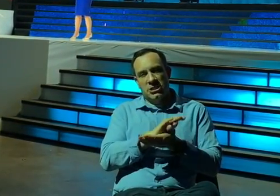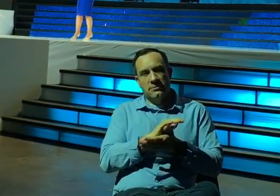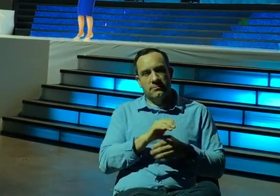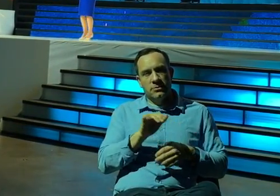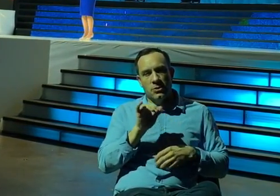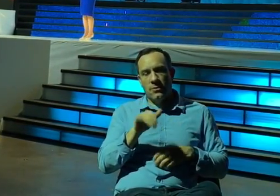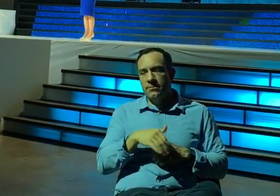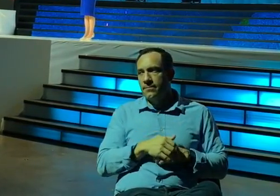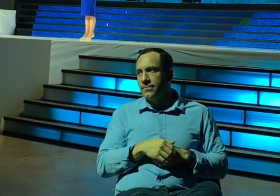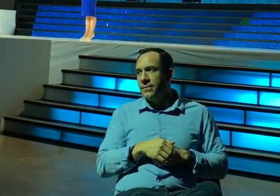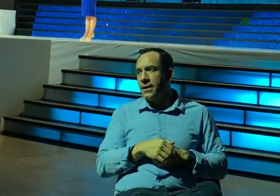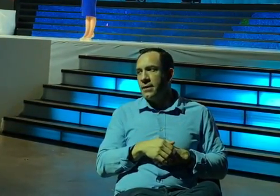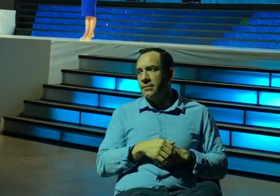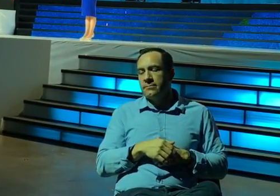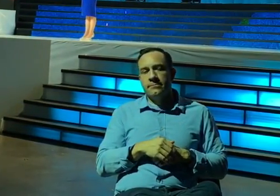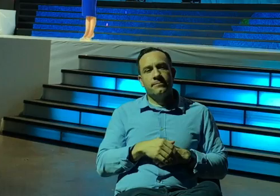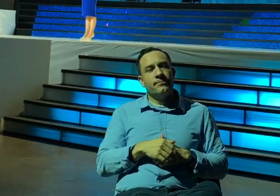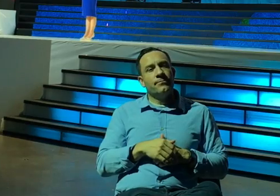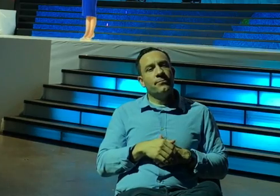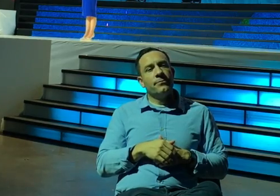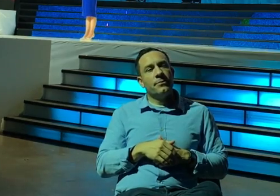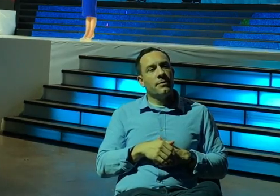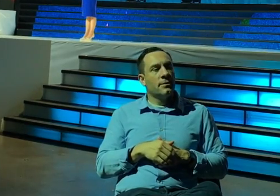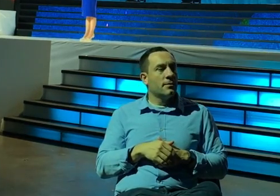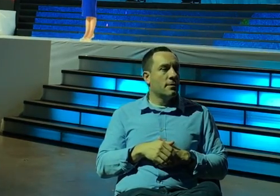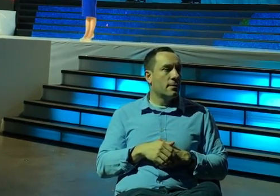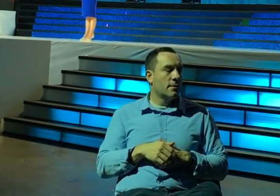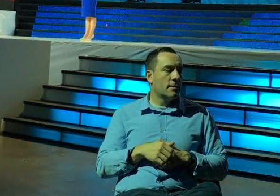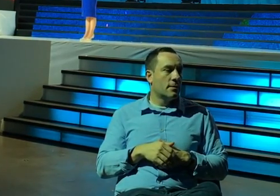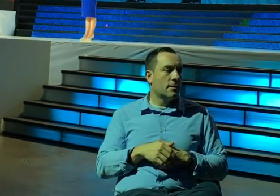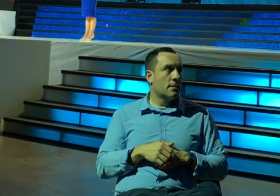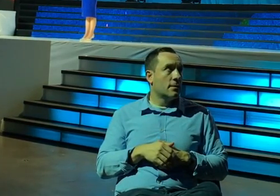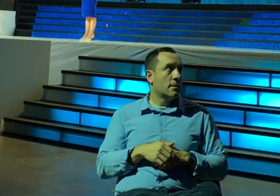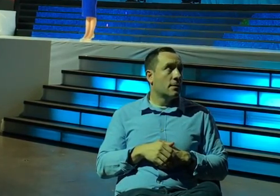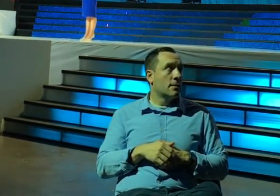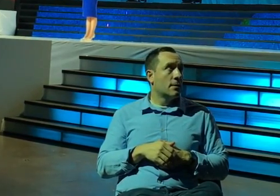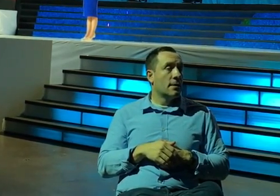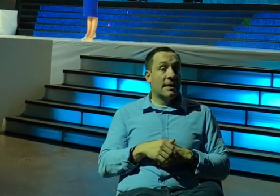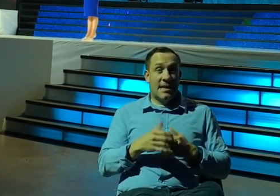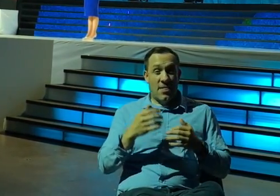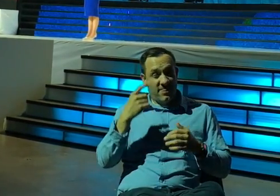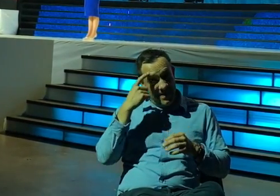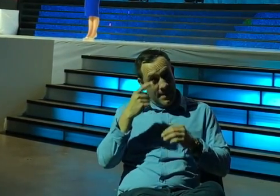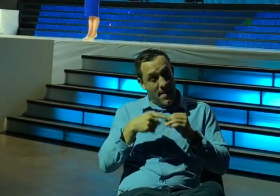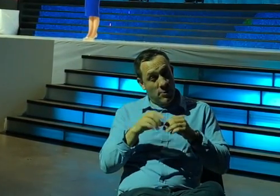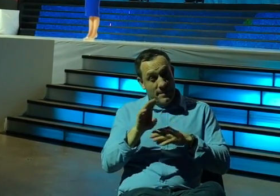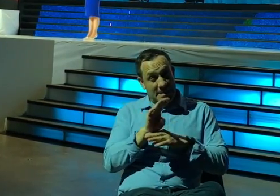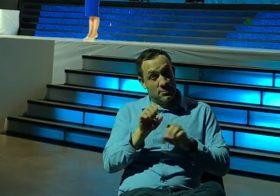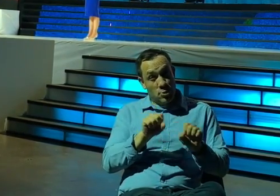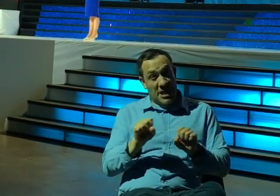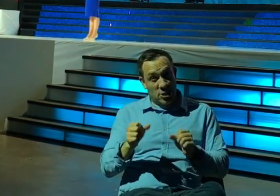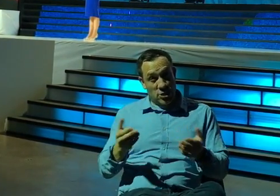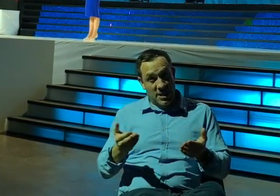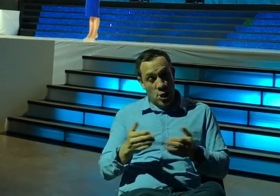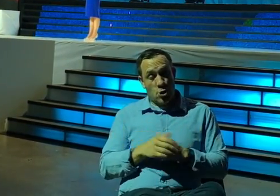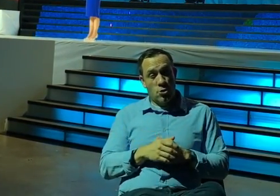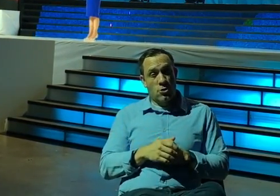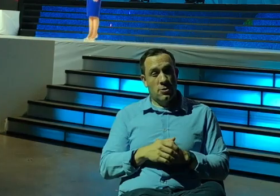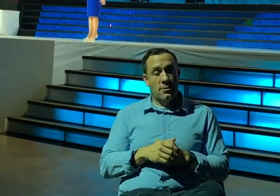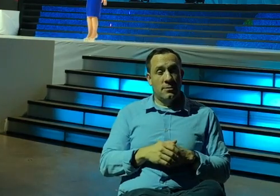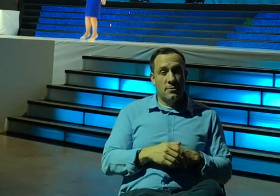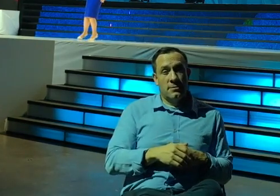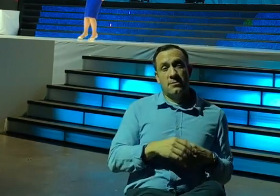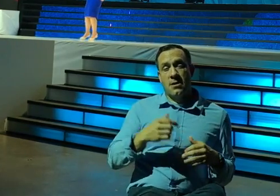thing I would like to really highlight. Now, I want to let you look at the business potential here for just a second. And we want to get real,